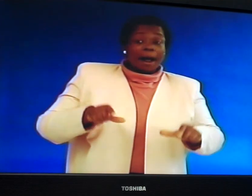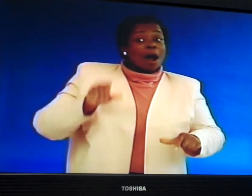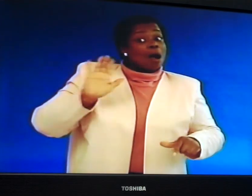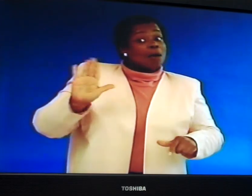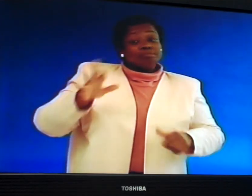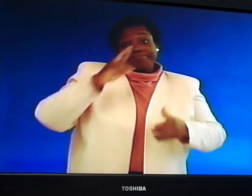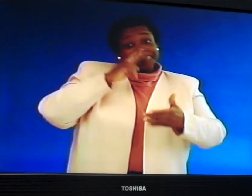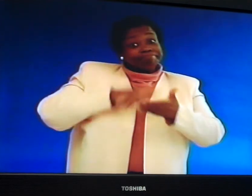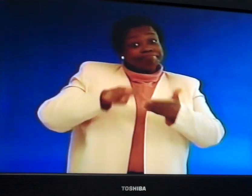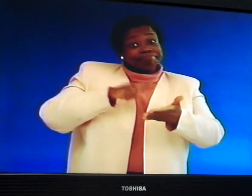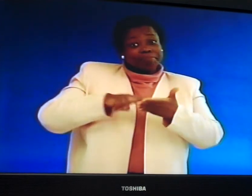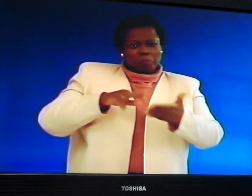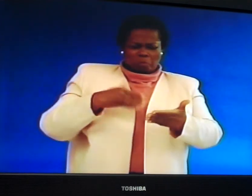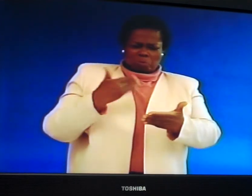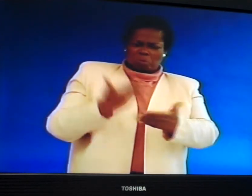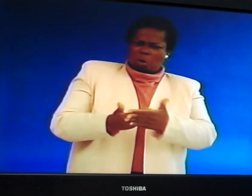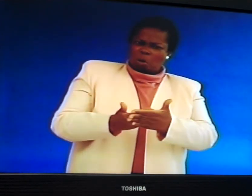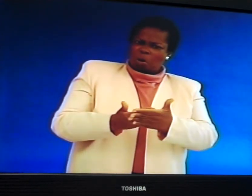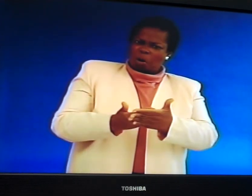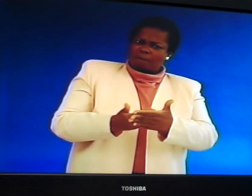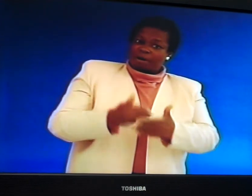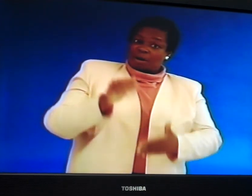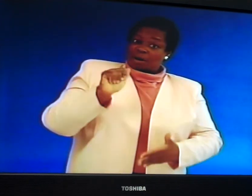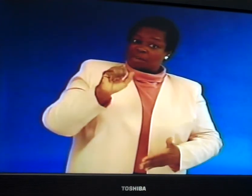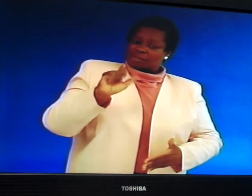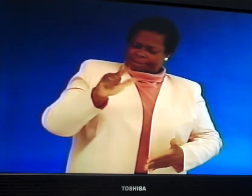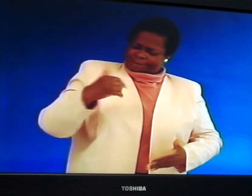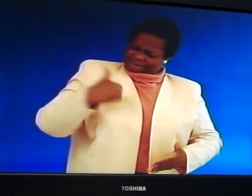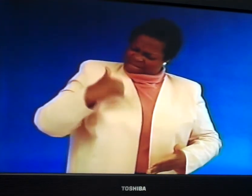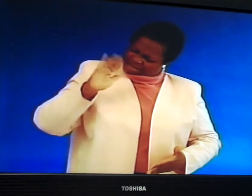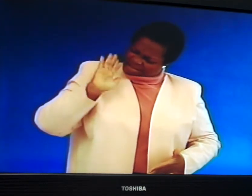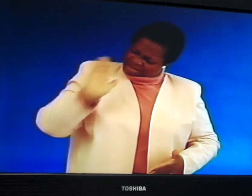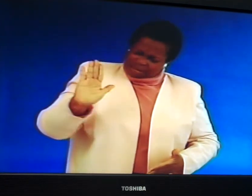Now, William Stokey was very strong about this language.